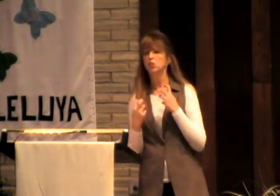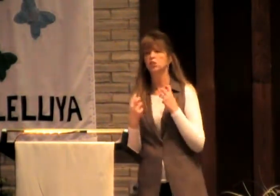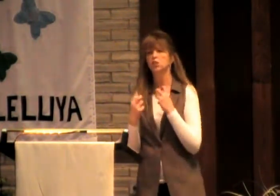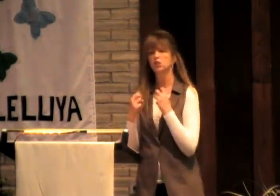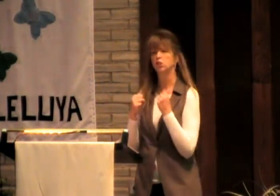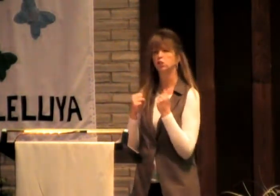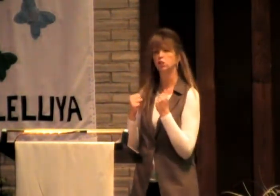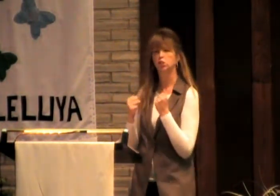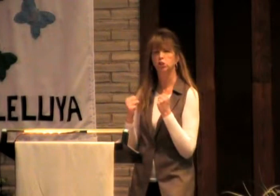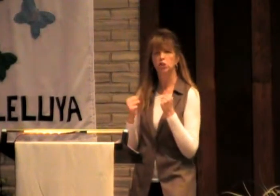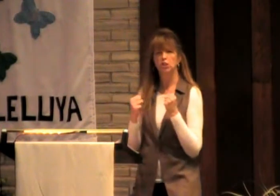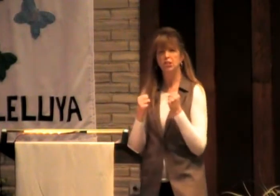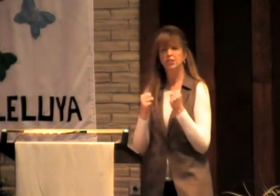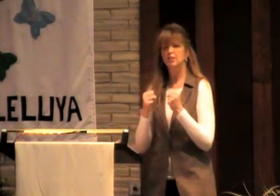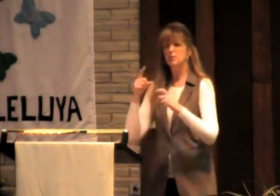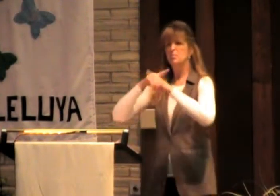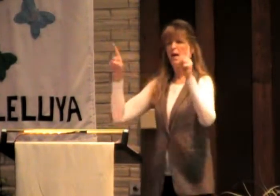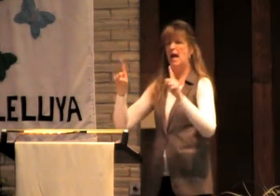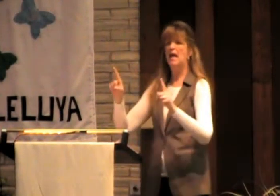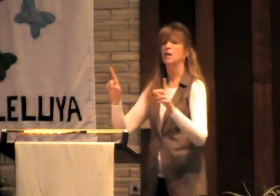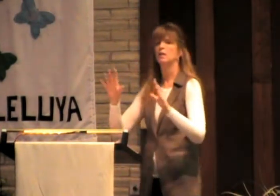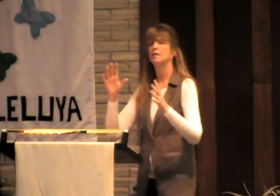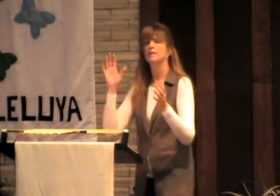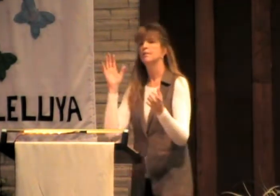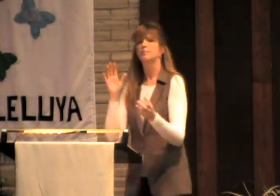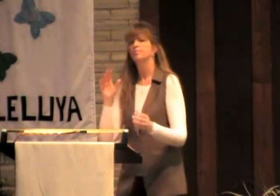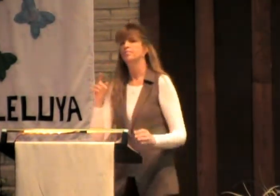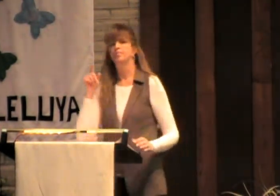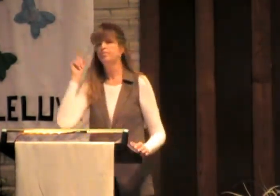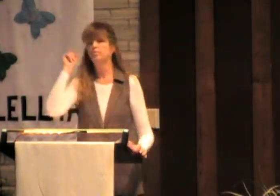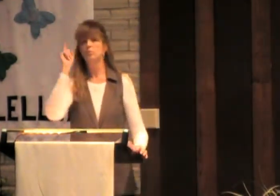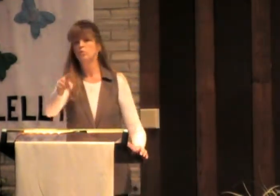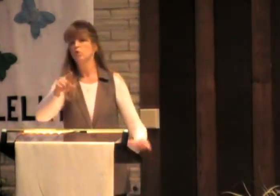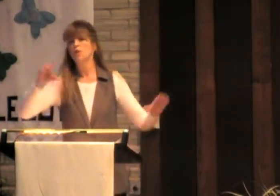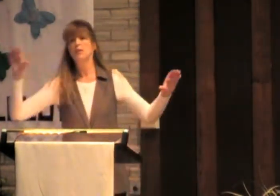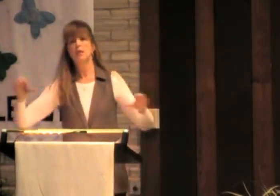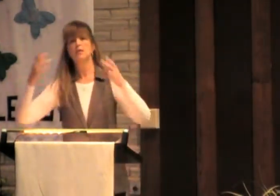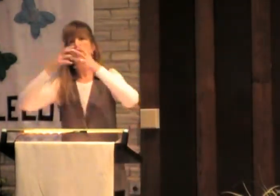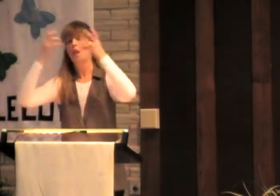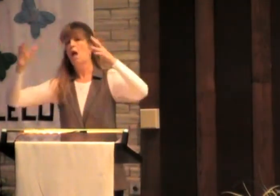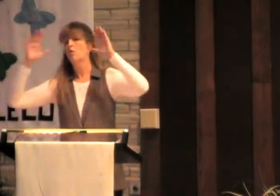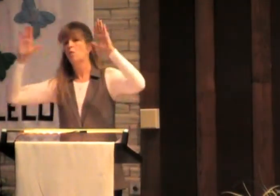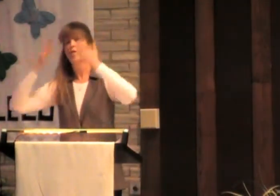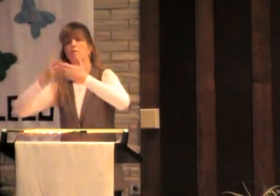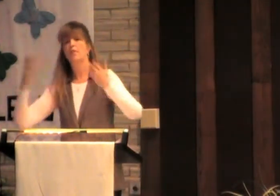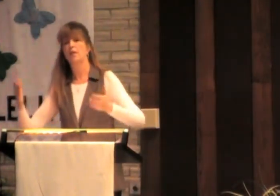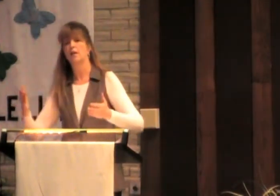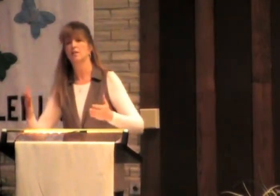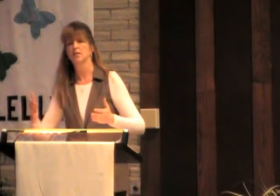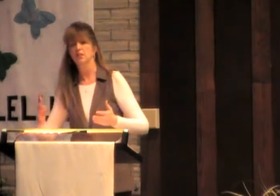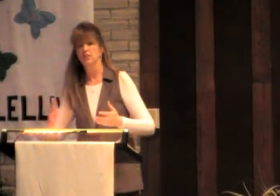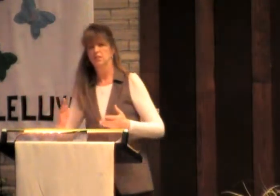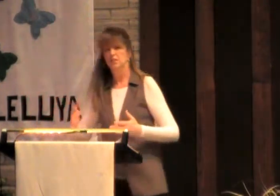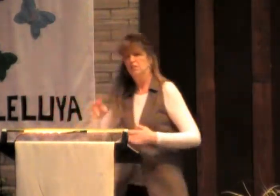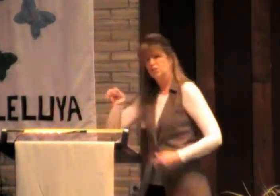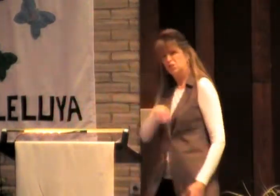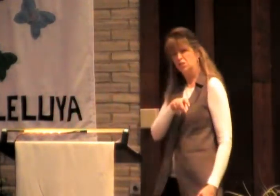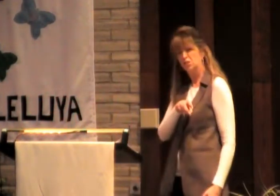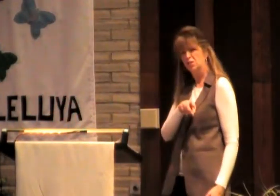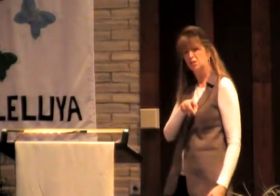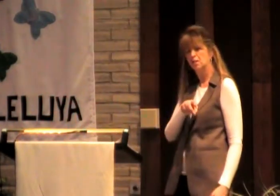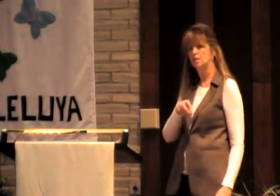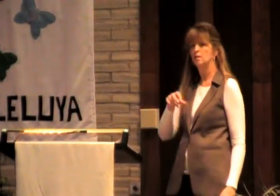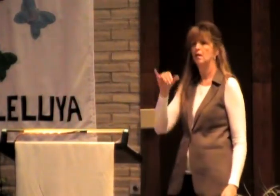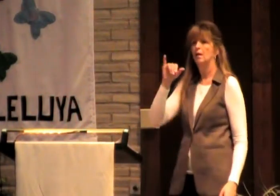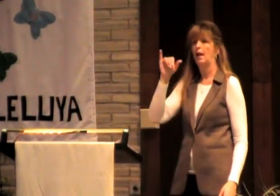your human spiritual life will mature. It's hard because of our human nature, but you can do a lot of wonderful